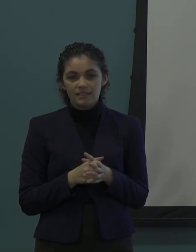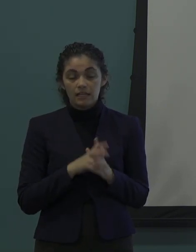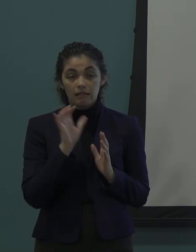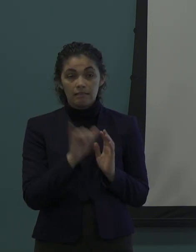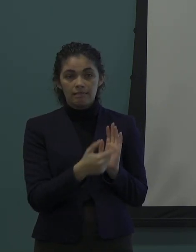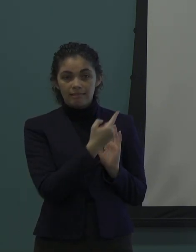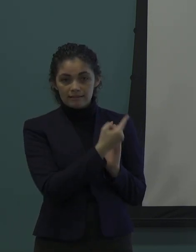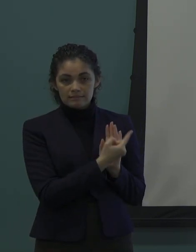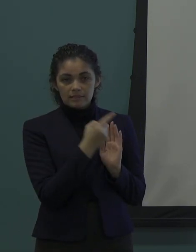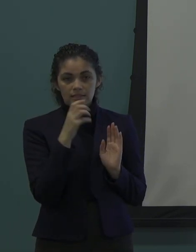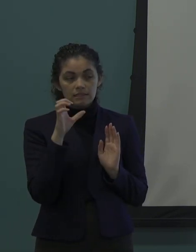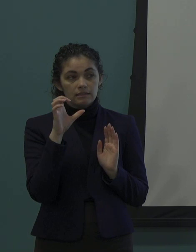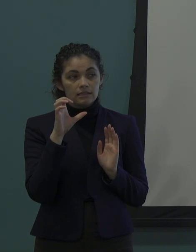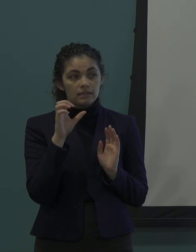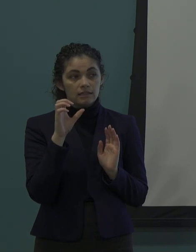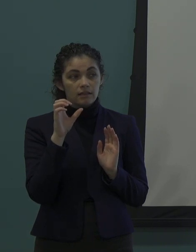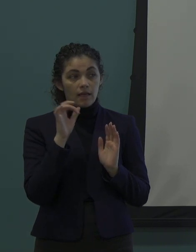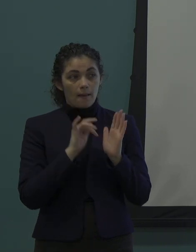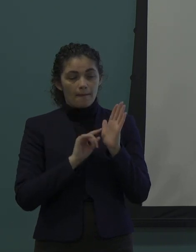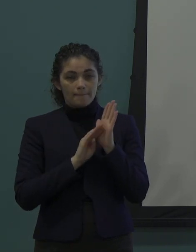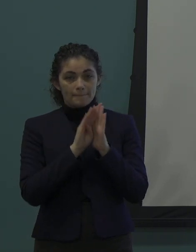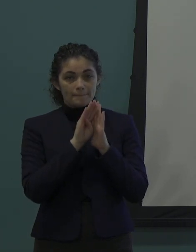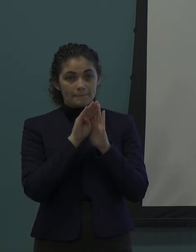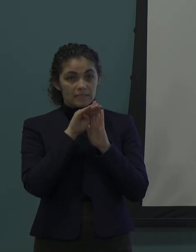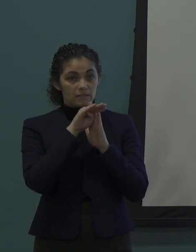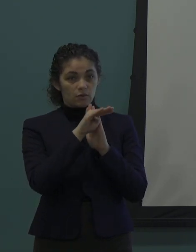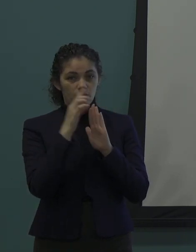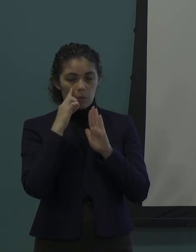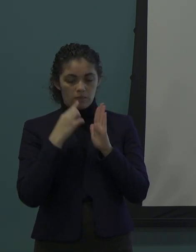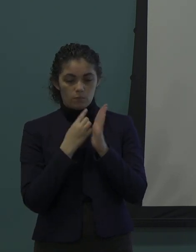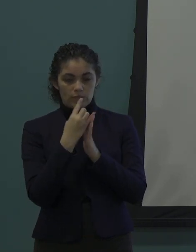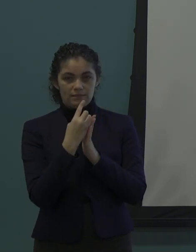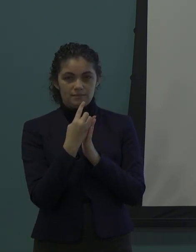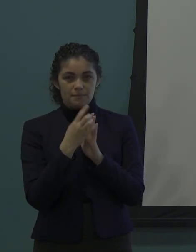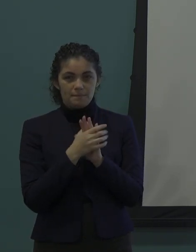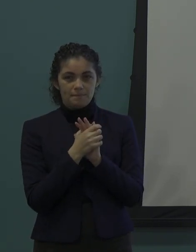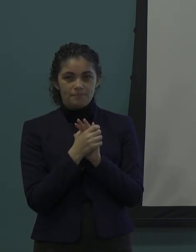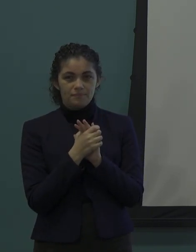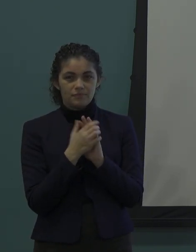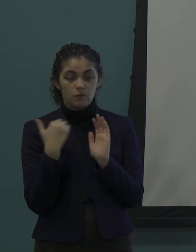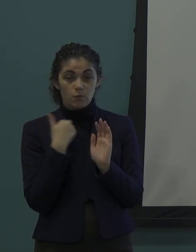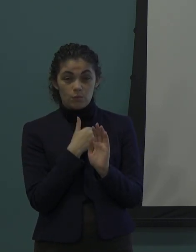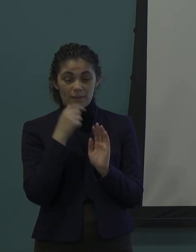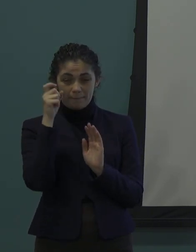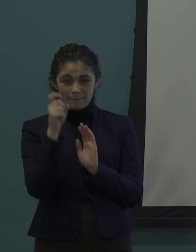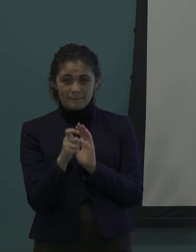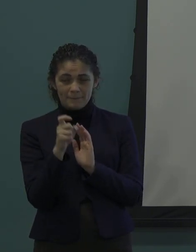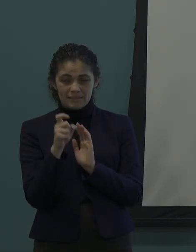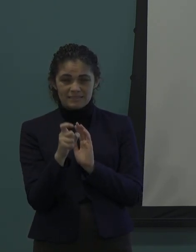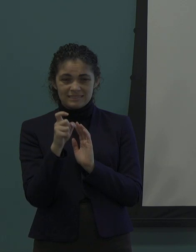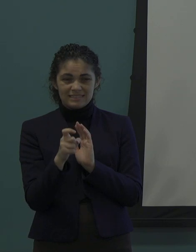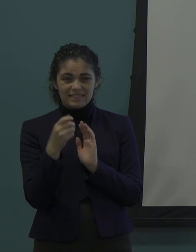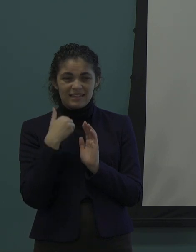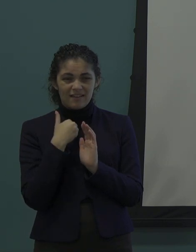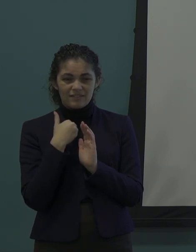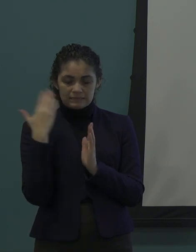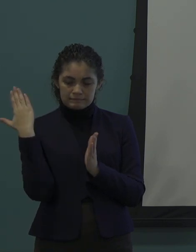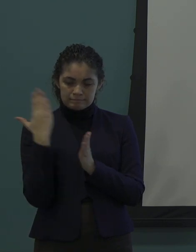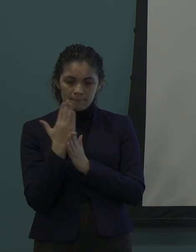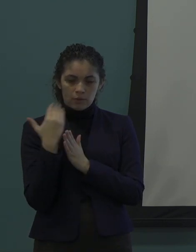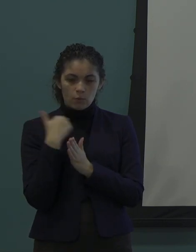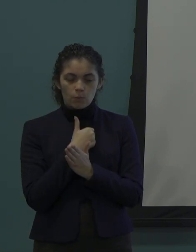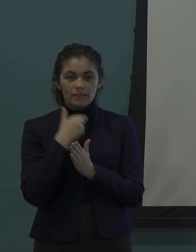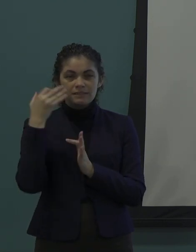This is the Cuyahoga County epi curve for this week. We do have to have a cutoff for when